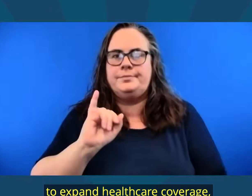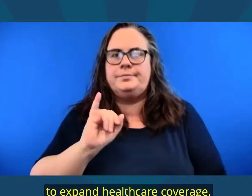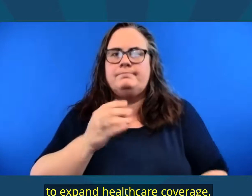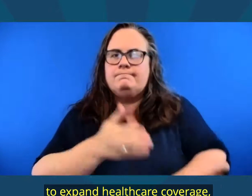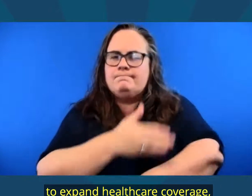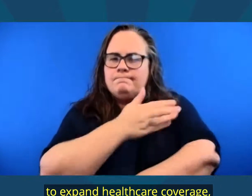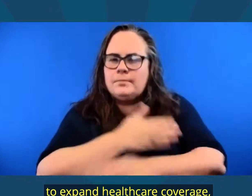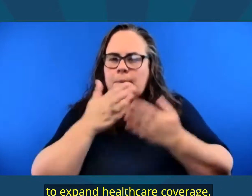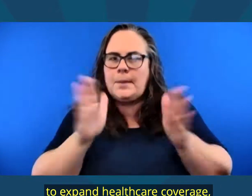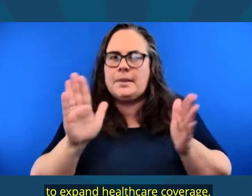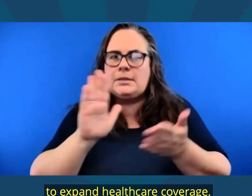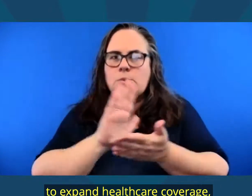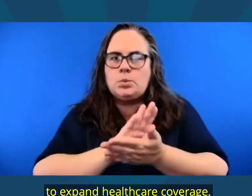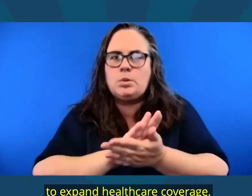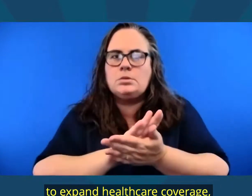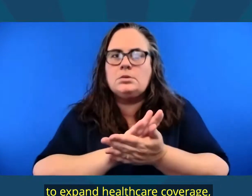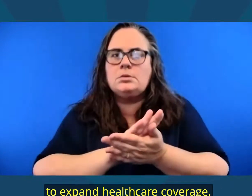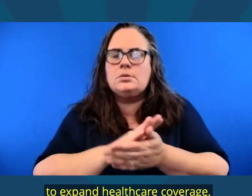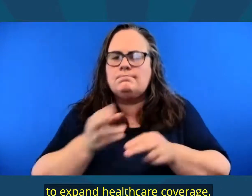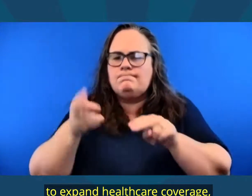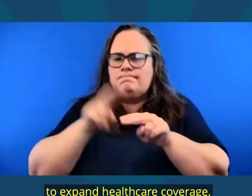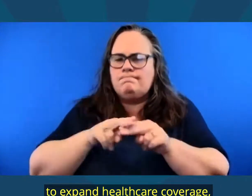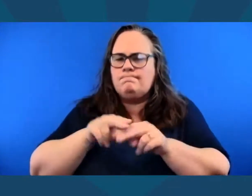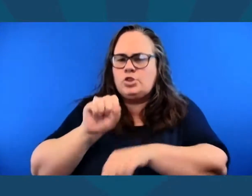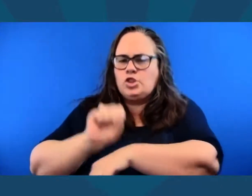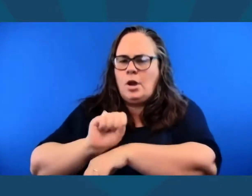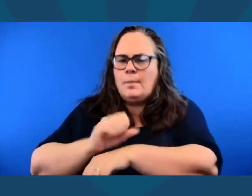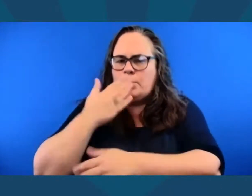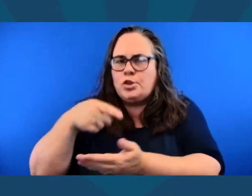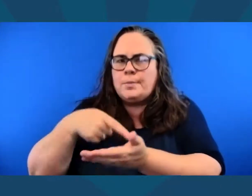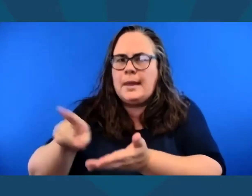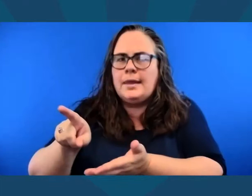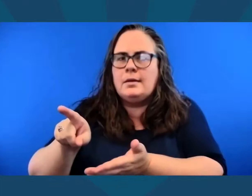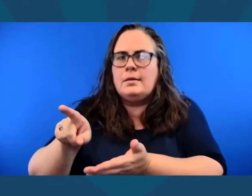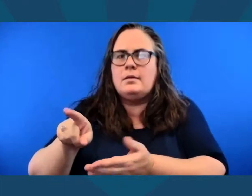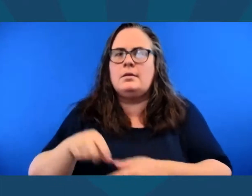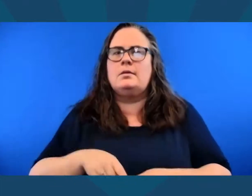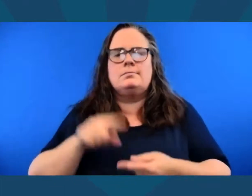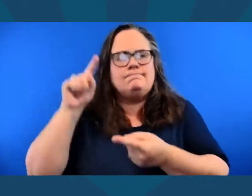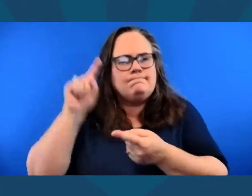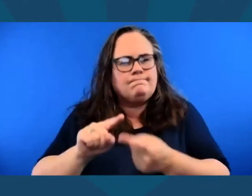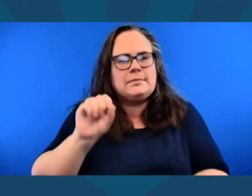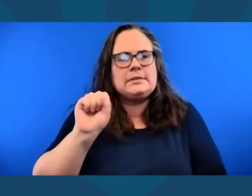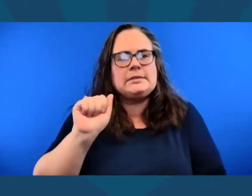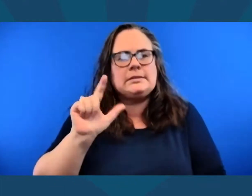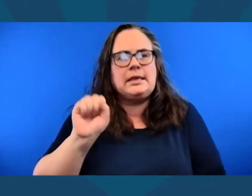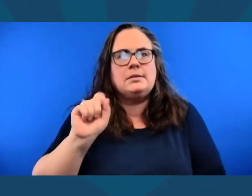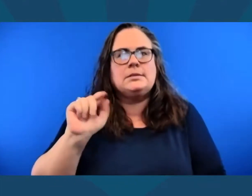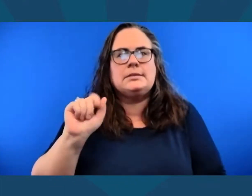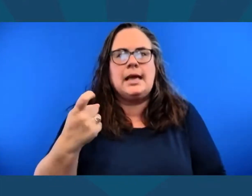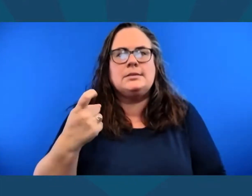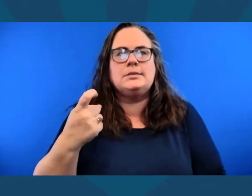coverage, improve public schools, increase good-paying jobs, cut